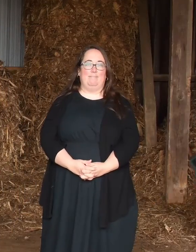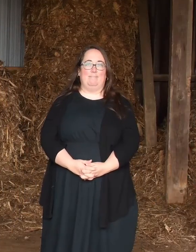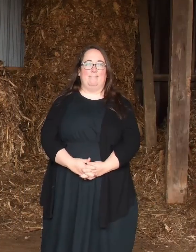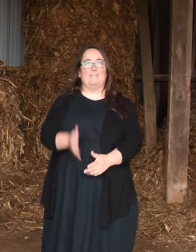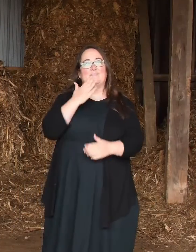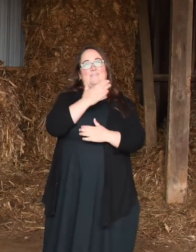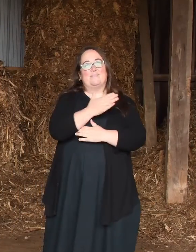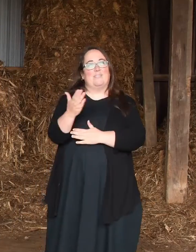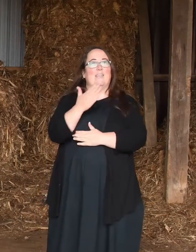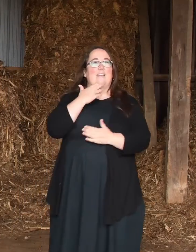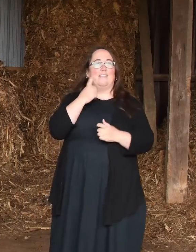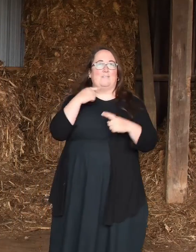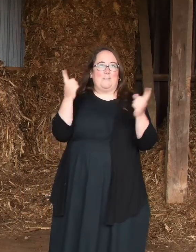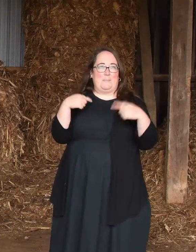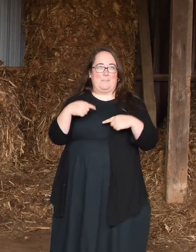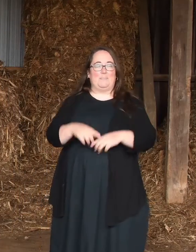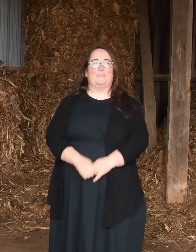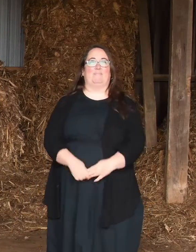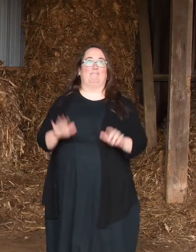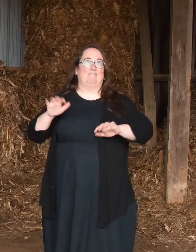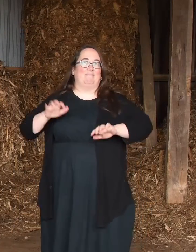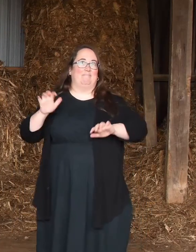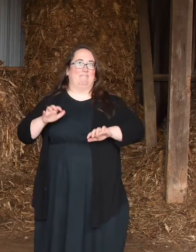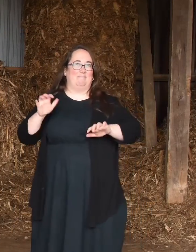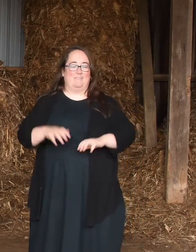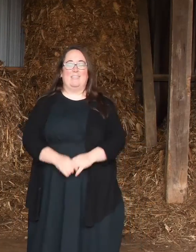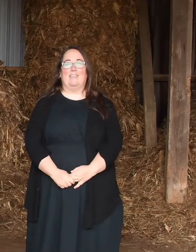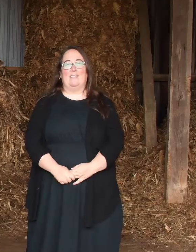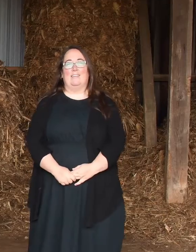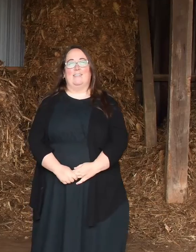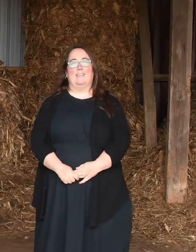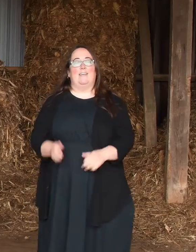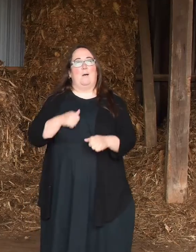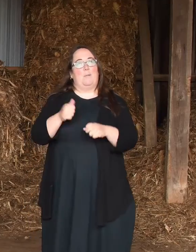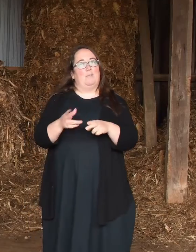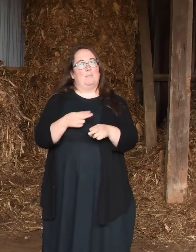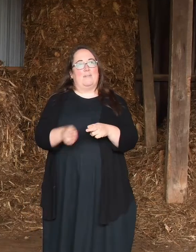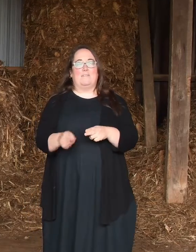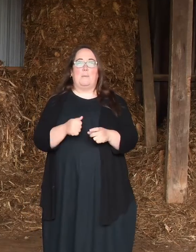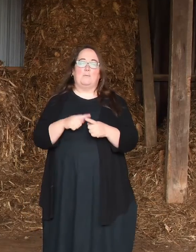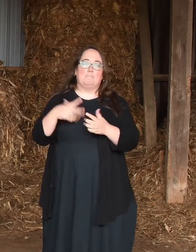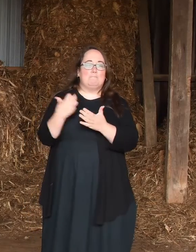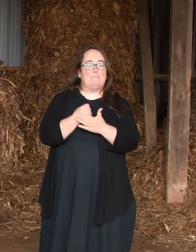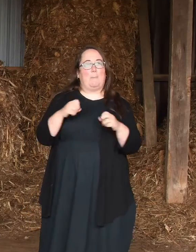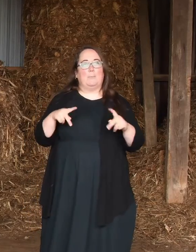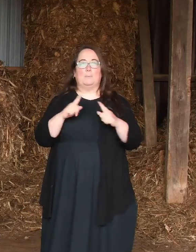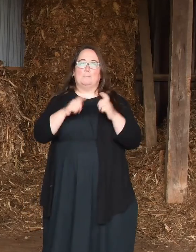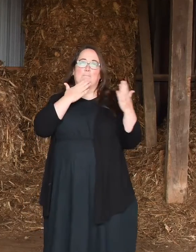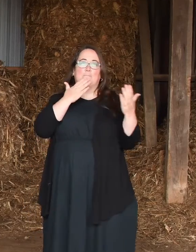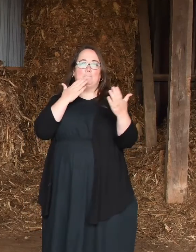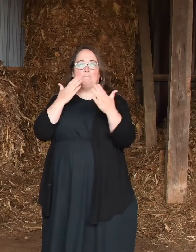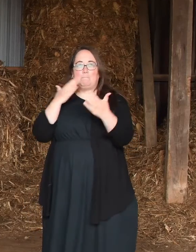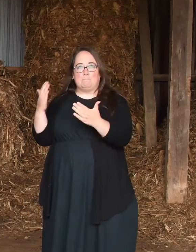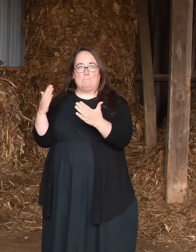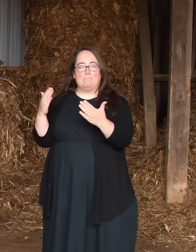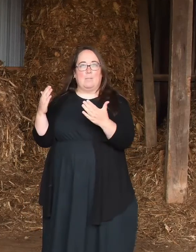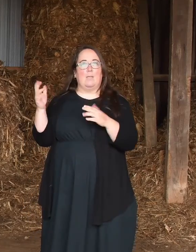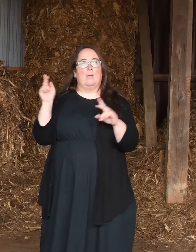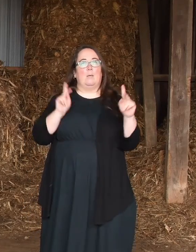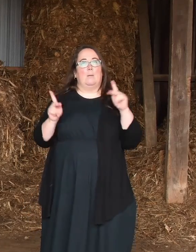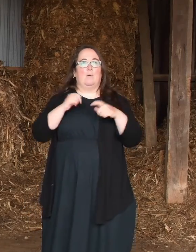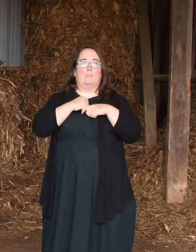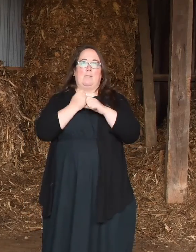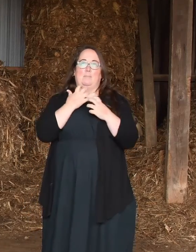Good morning. Thank you all for coming out. It's a rainy day. I'll keep my remarks brief, but I did want to take the opportunity to thank those of you who have